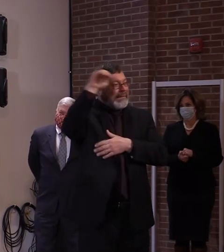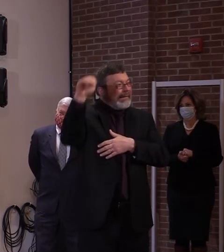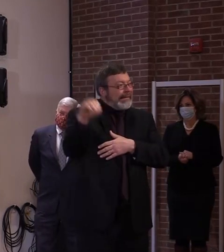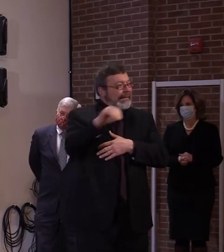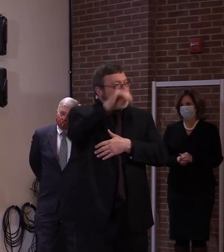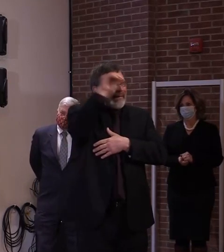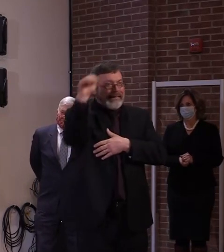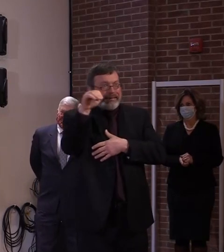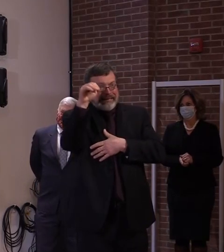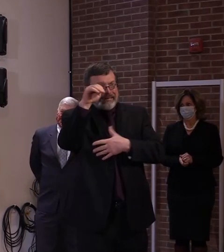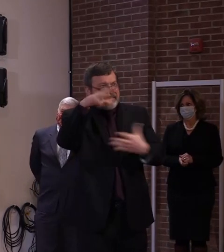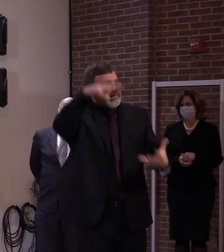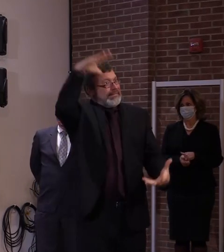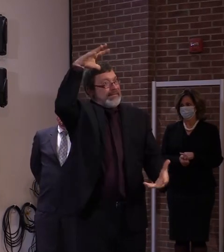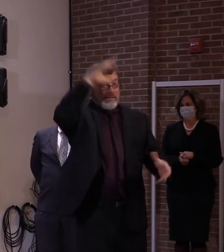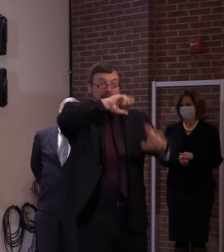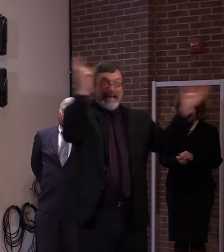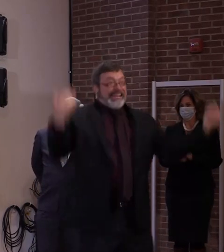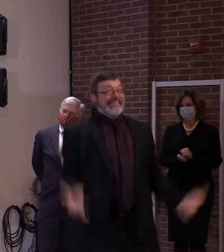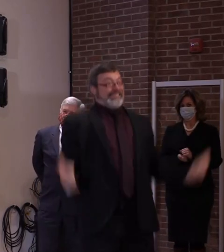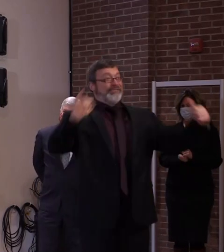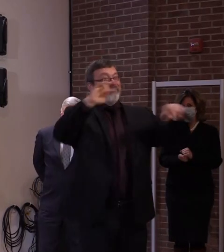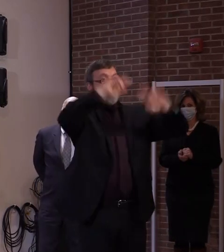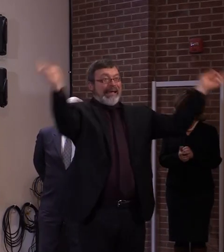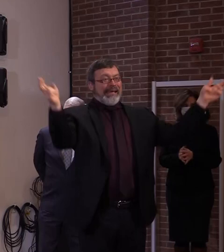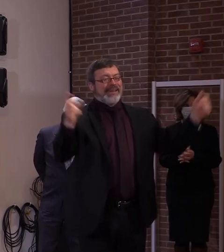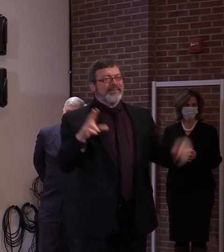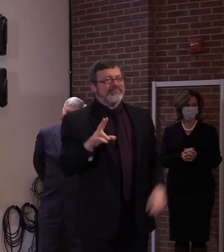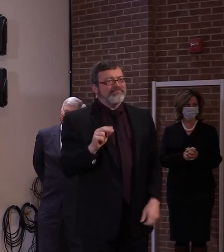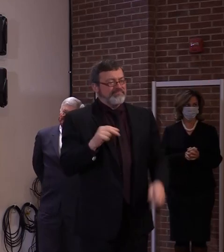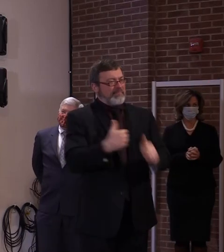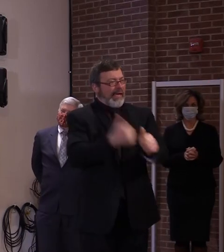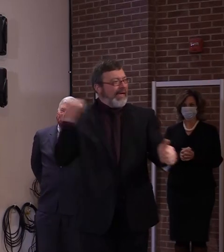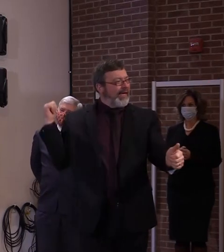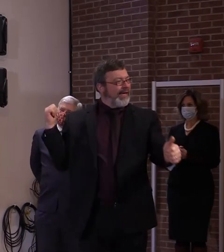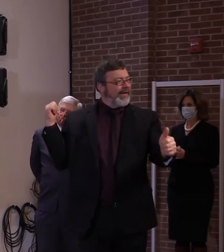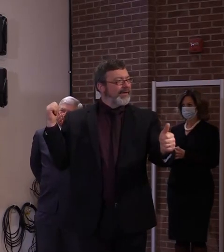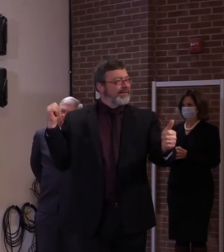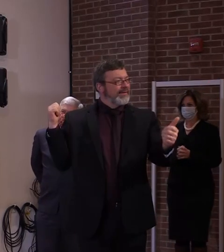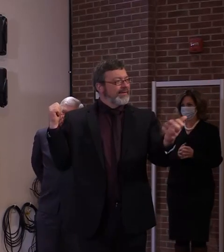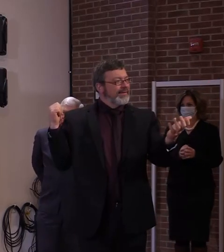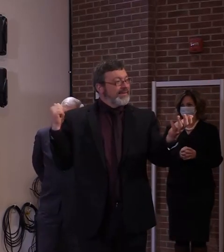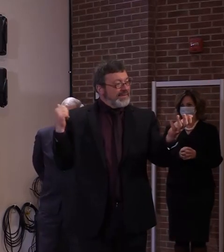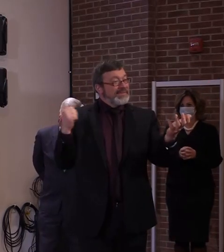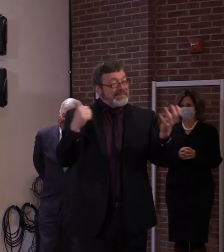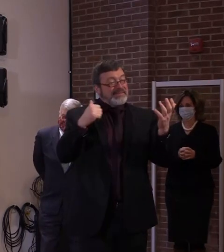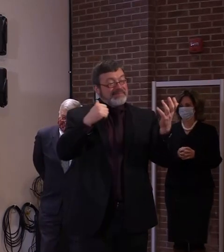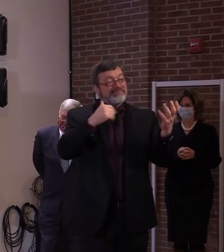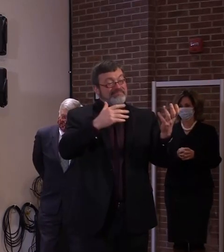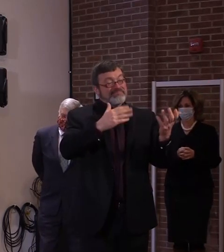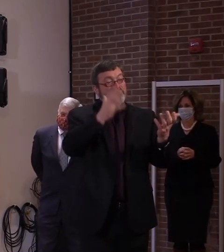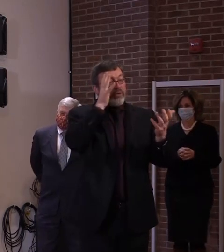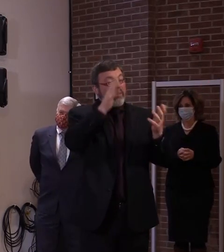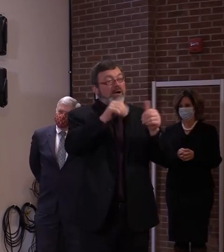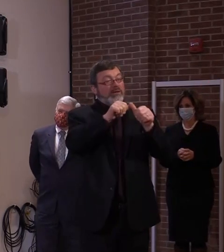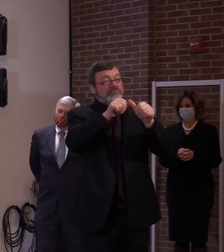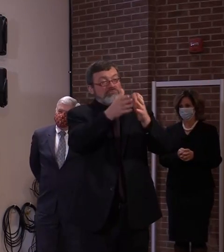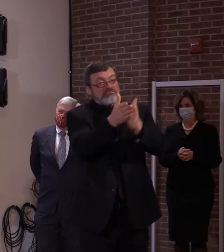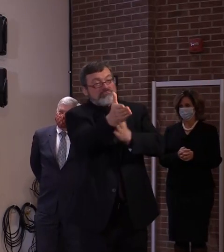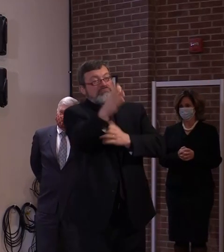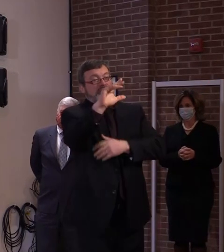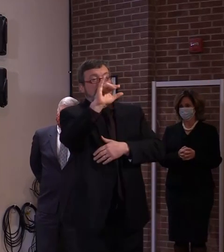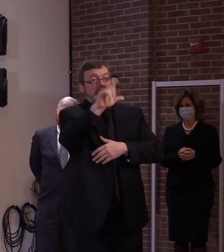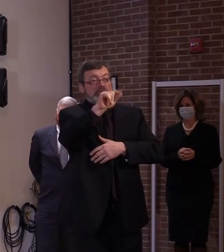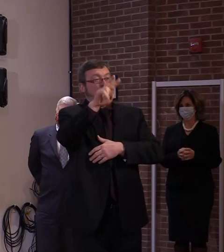going to happen God knows how far into 2022, because they do involve the War Act